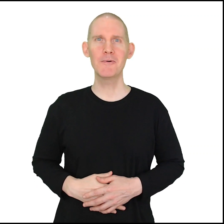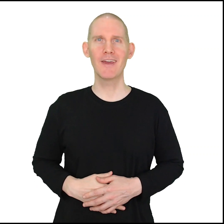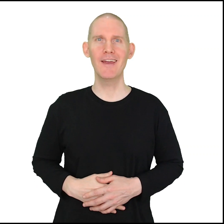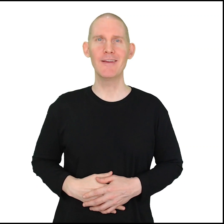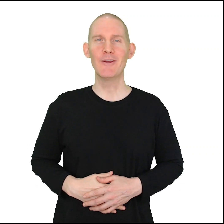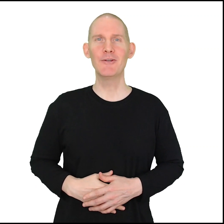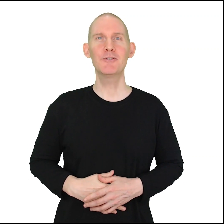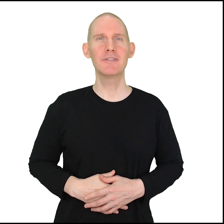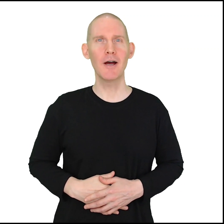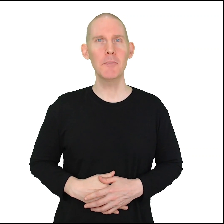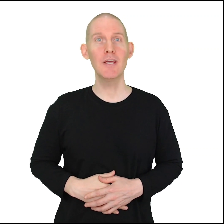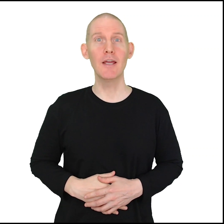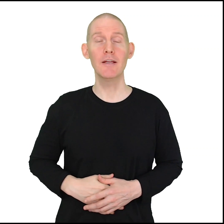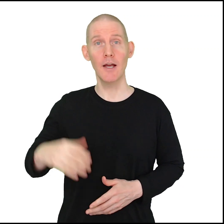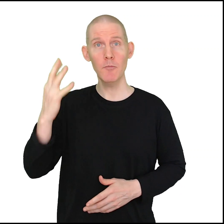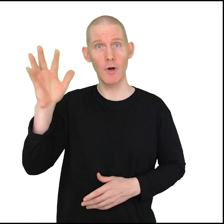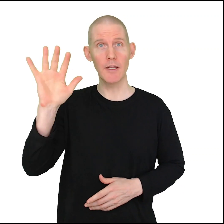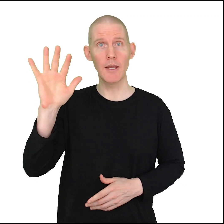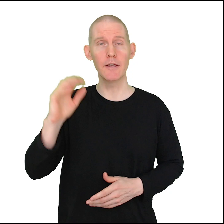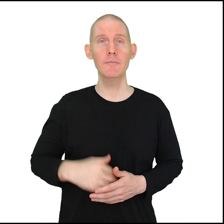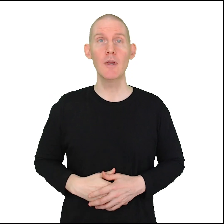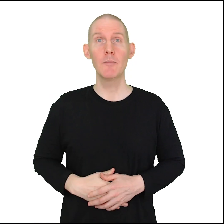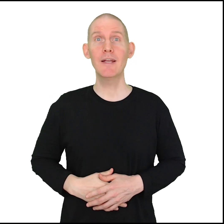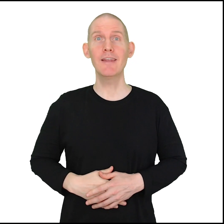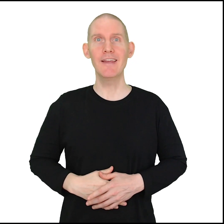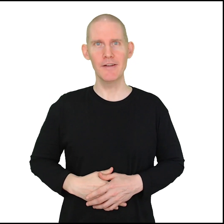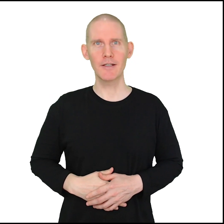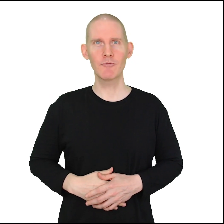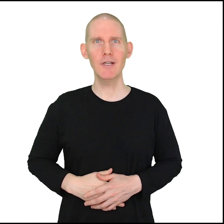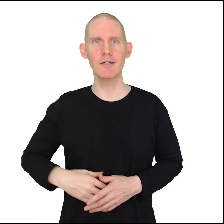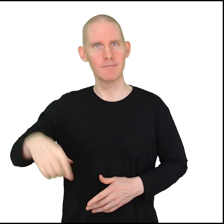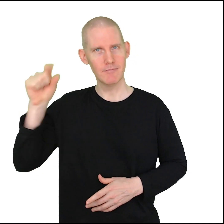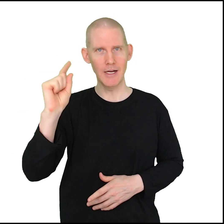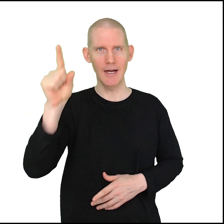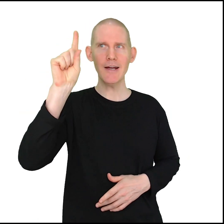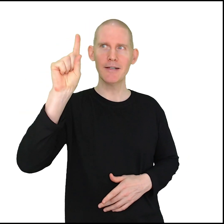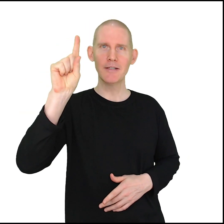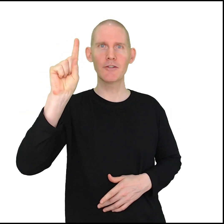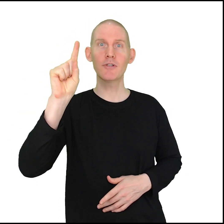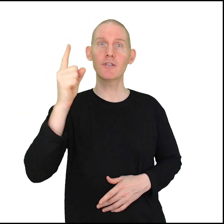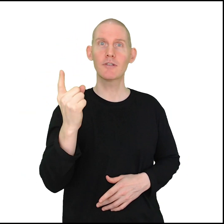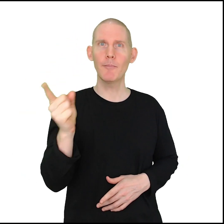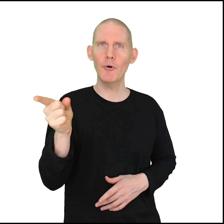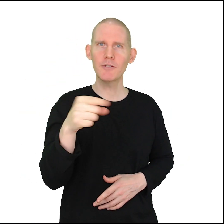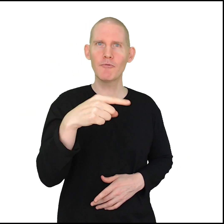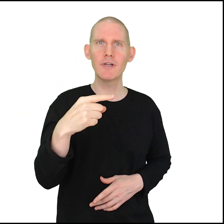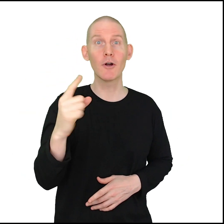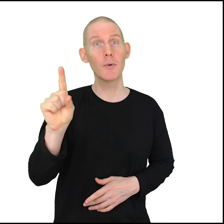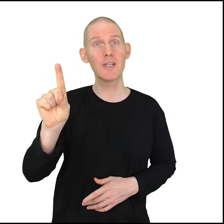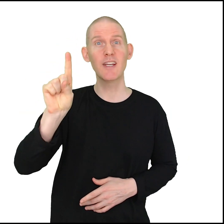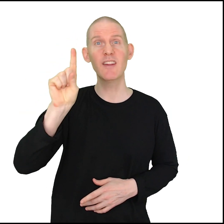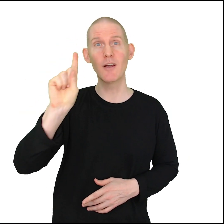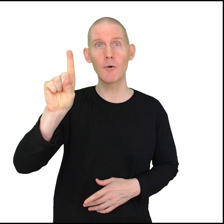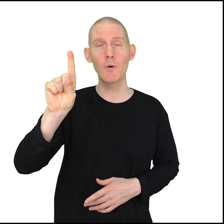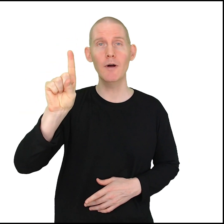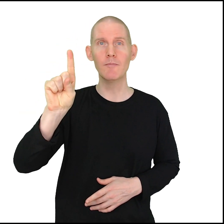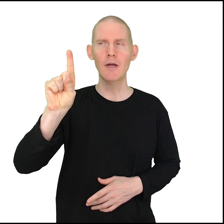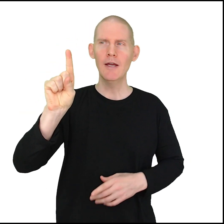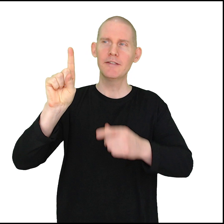Okay, use your dominant hand. I'm right-handed. Make the index finger. Aha! It's just the pointer finger, or we could say the number 1. Take